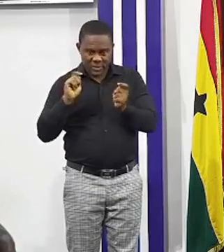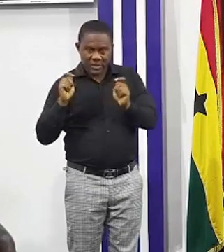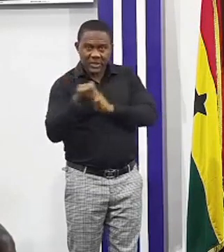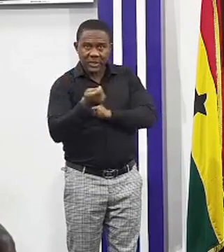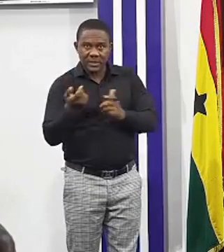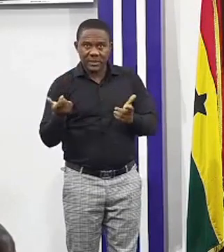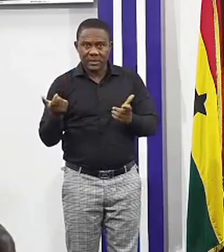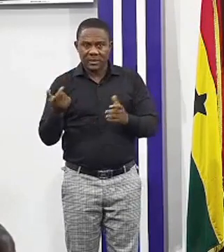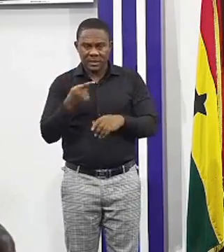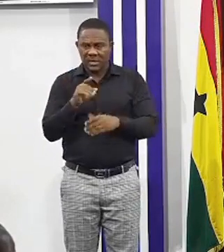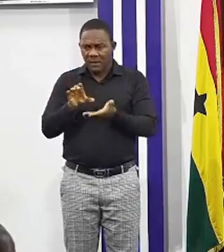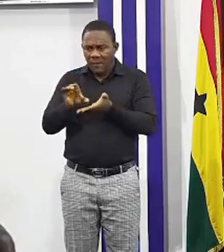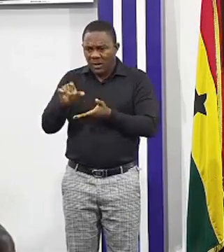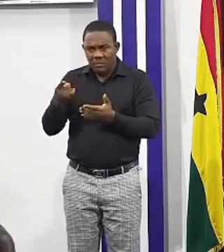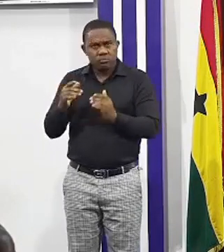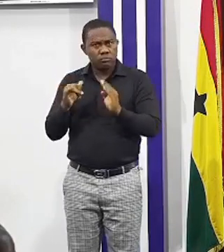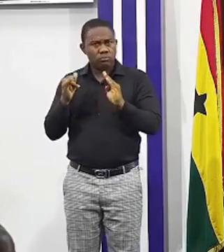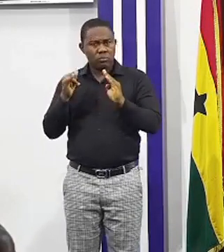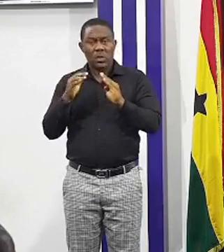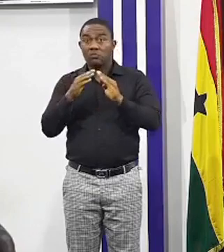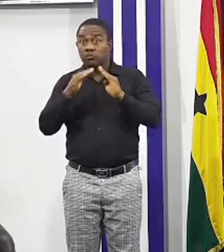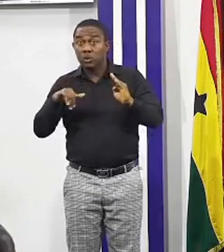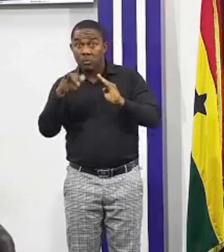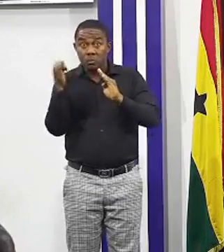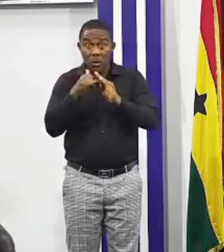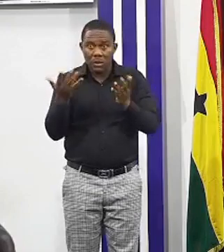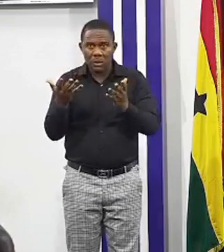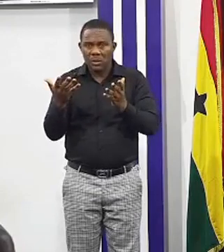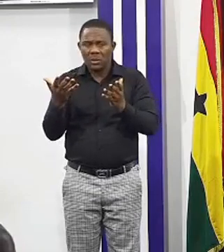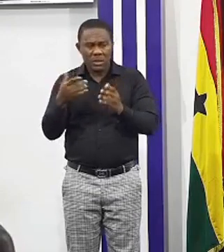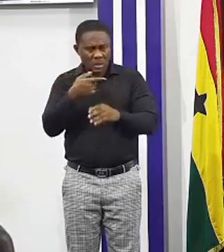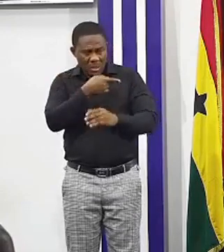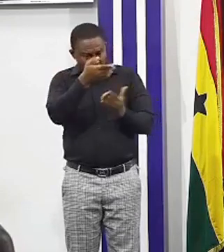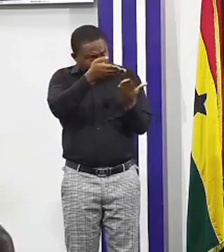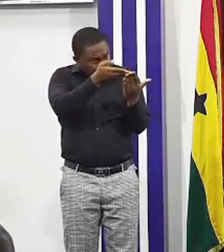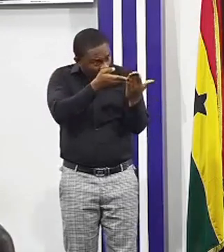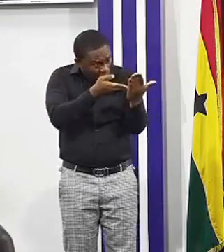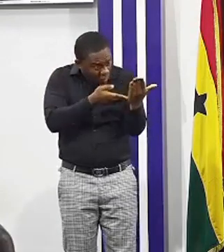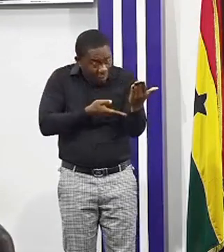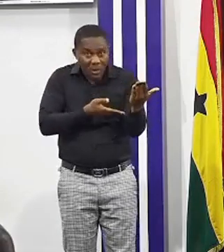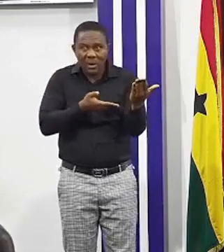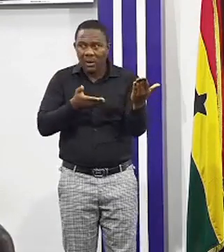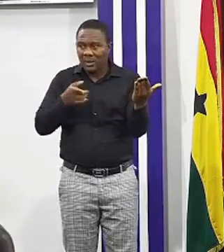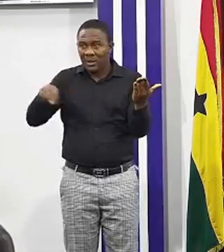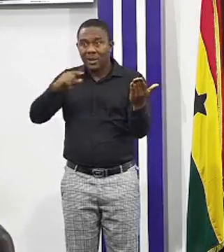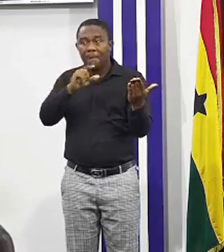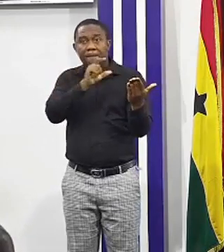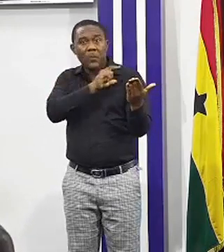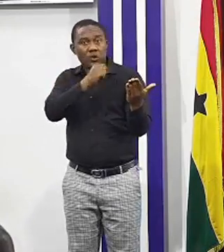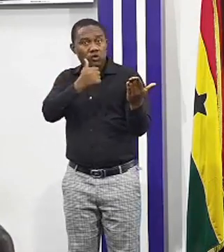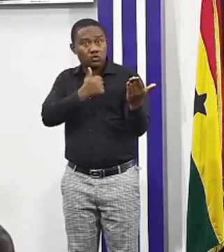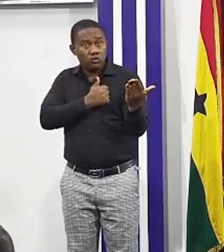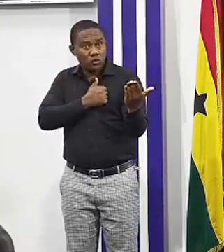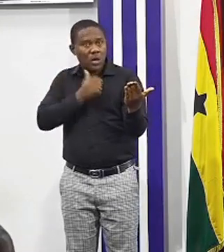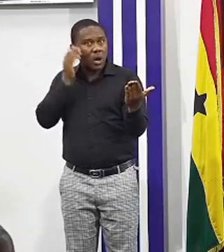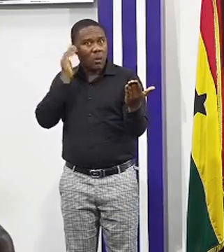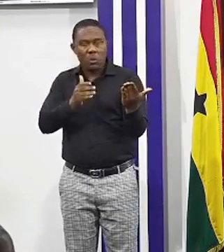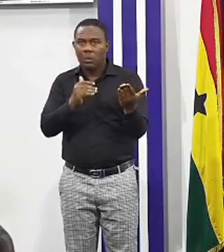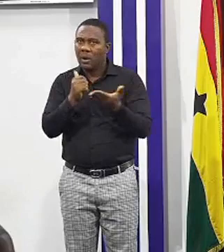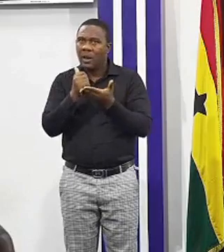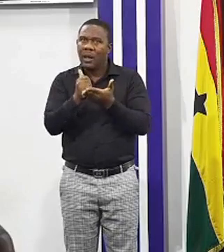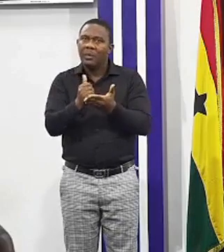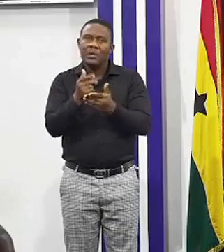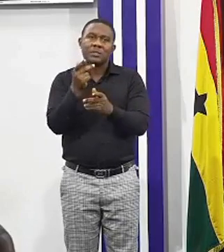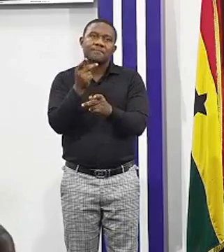from enforcing a lockdown to helping us comply with all of the other measures that we are going through. So that's just a quick reiteration